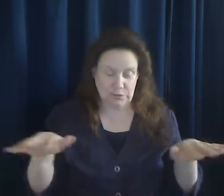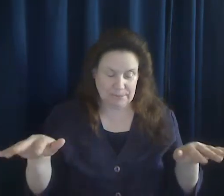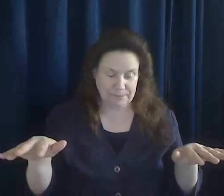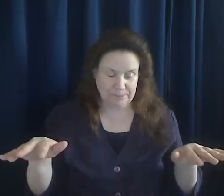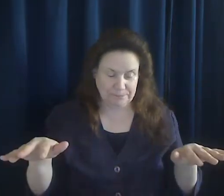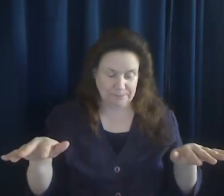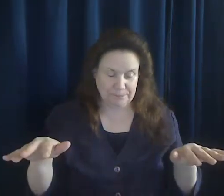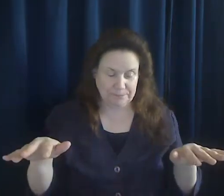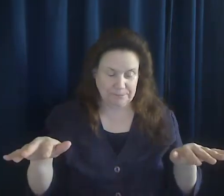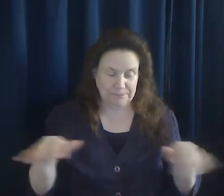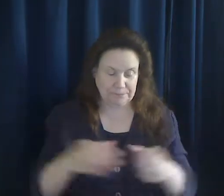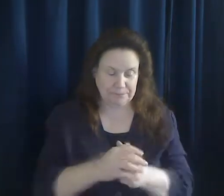Children.